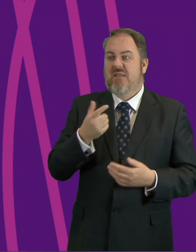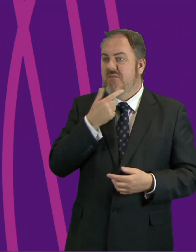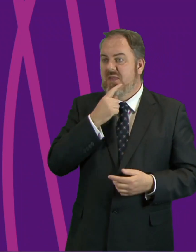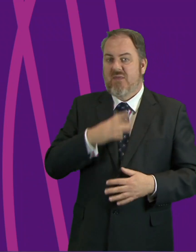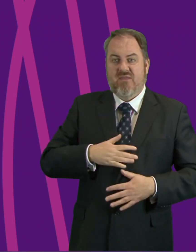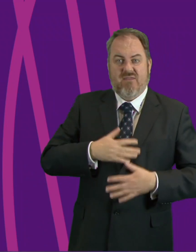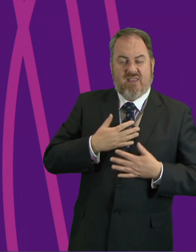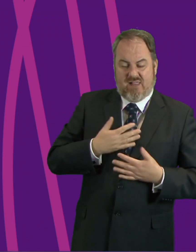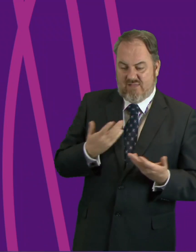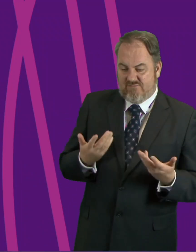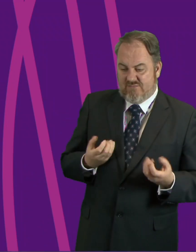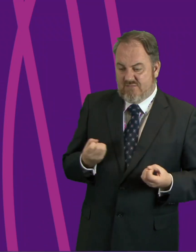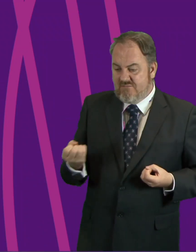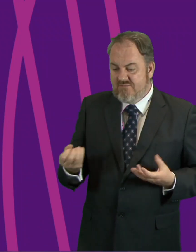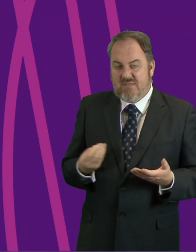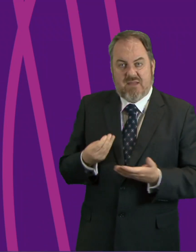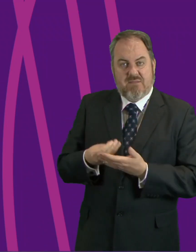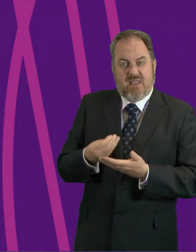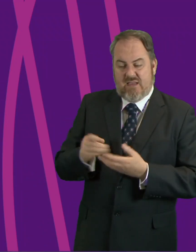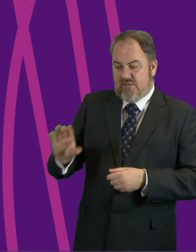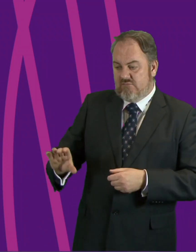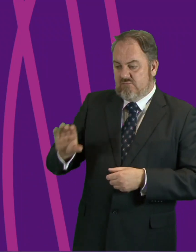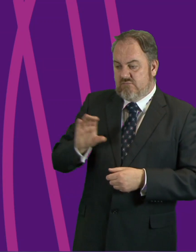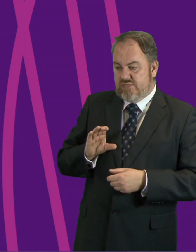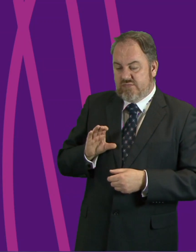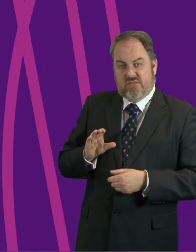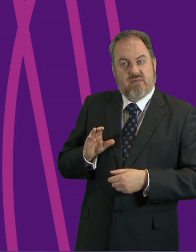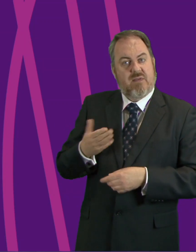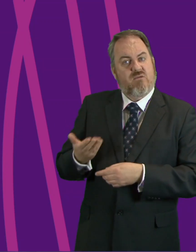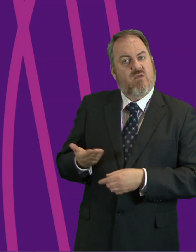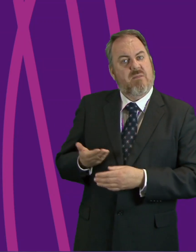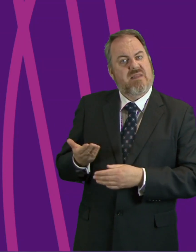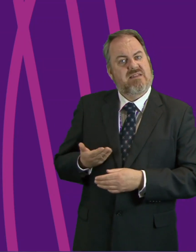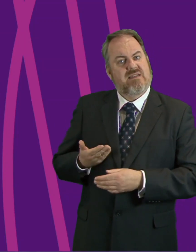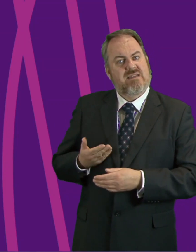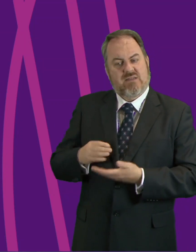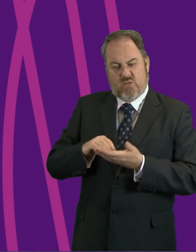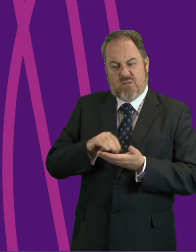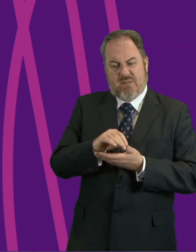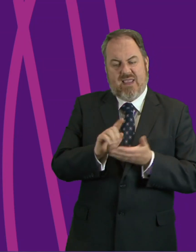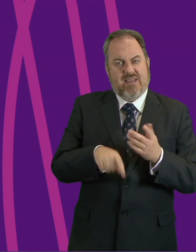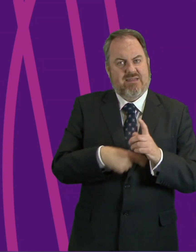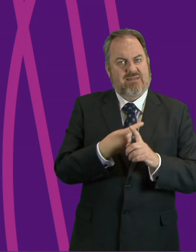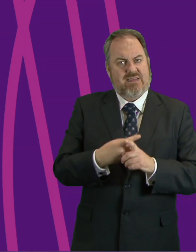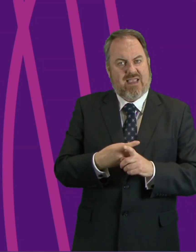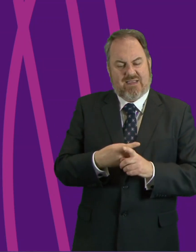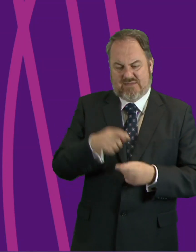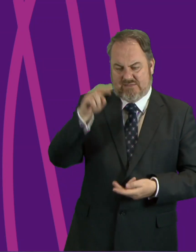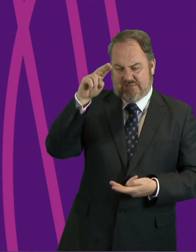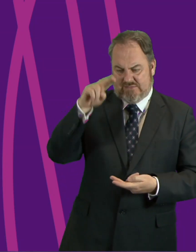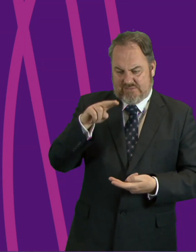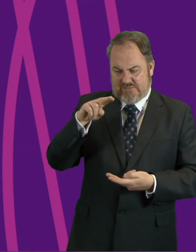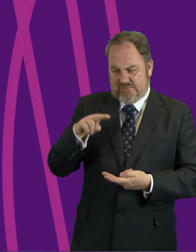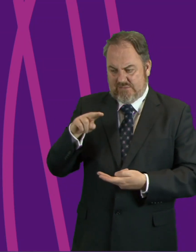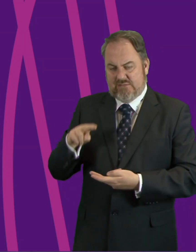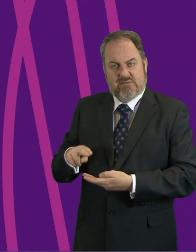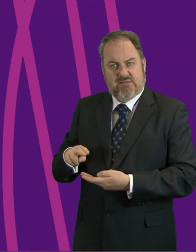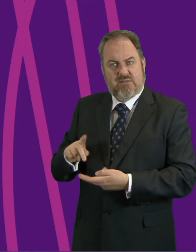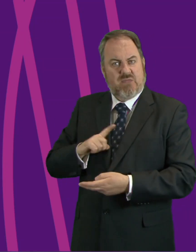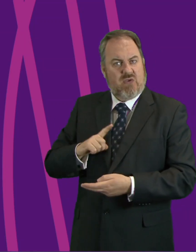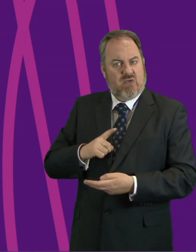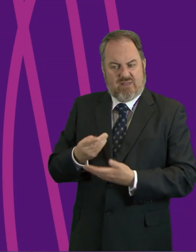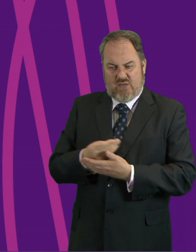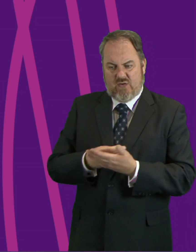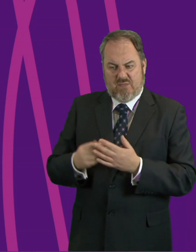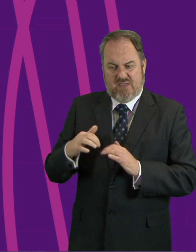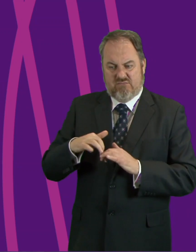in our service economy and provide taxes to pay for public services has been hard hit. What therefore can and will the Scottish Government do,